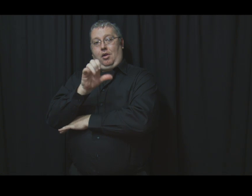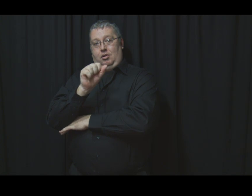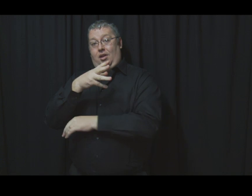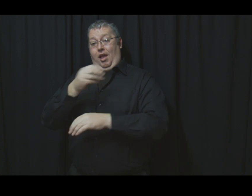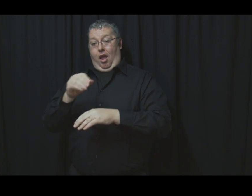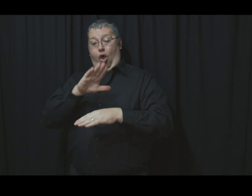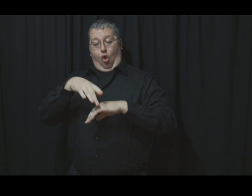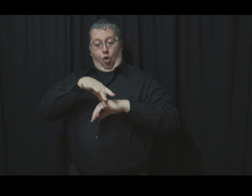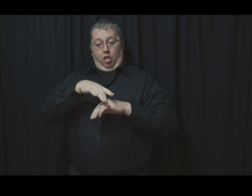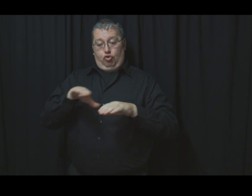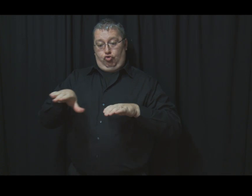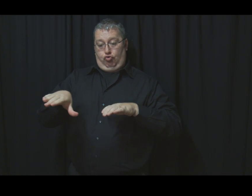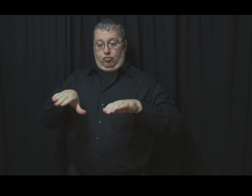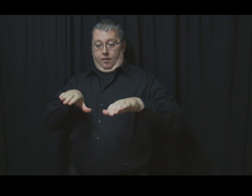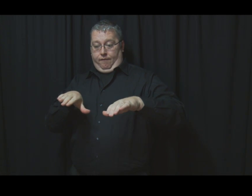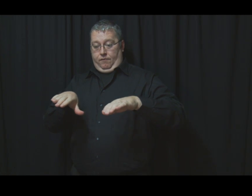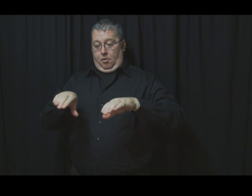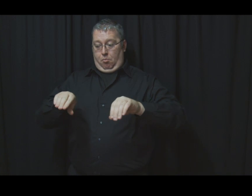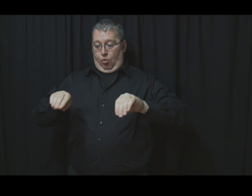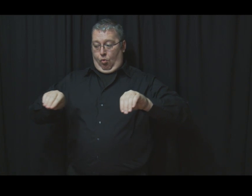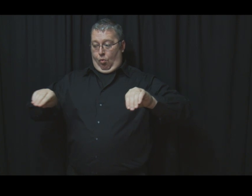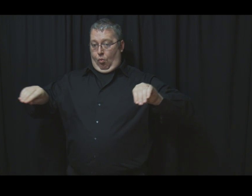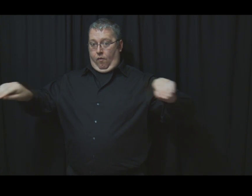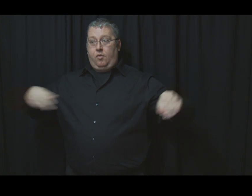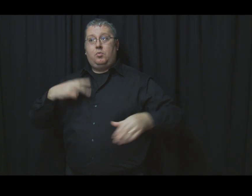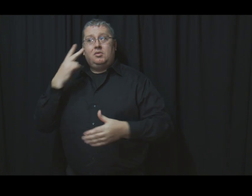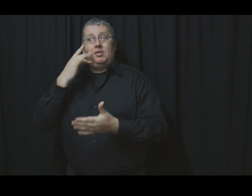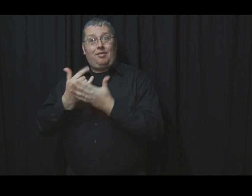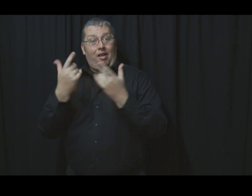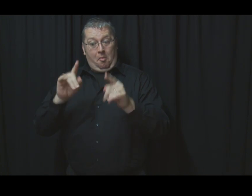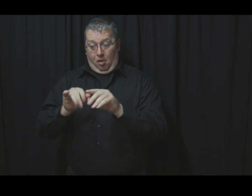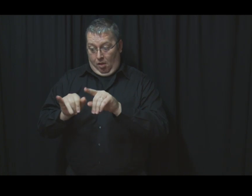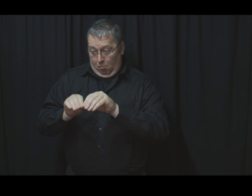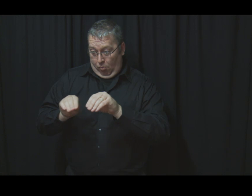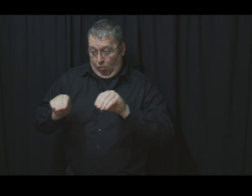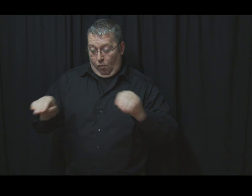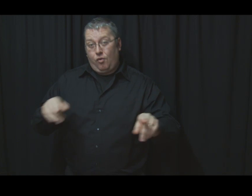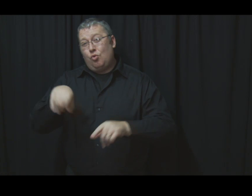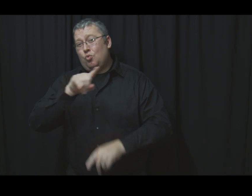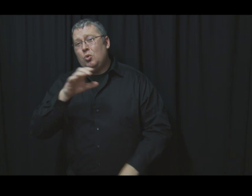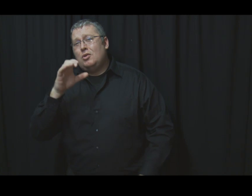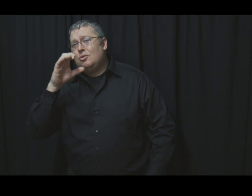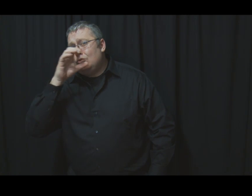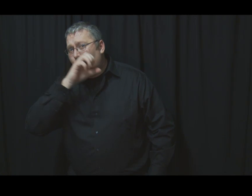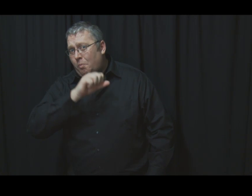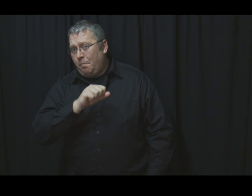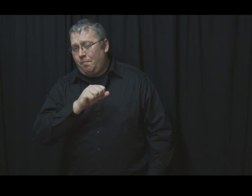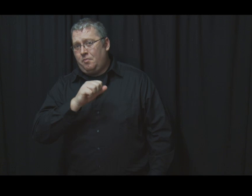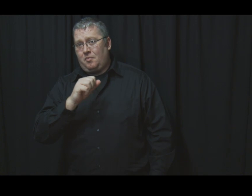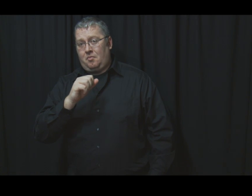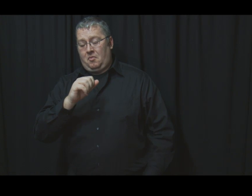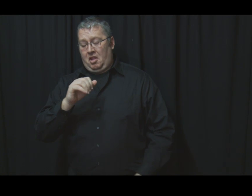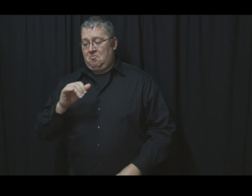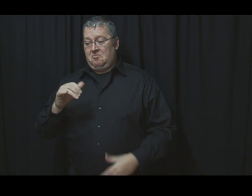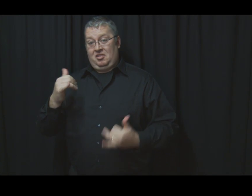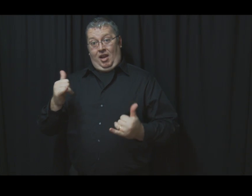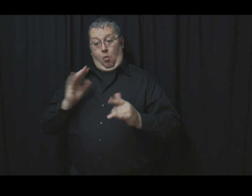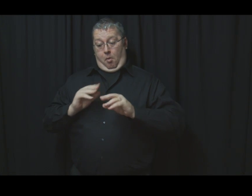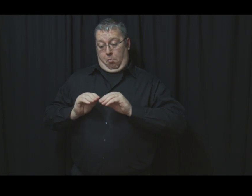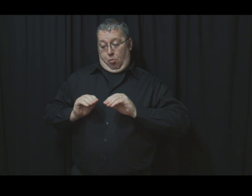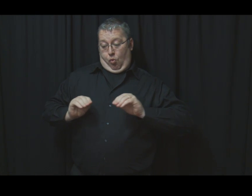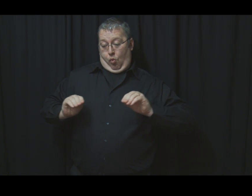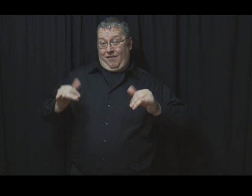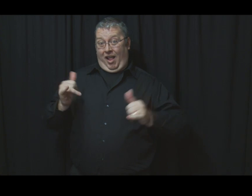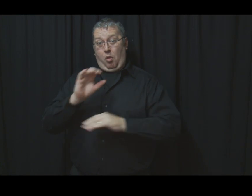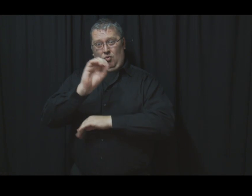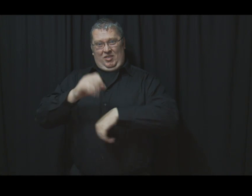movements of plates today. And if you look at those movements, and if you assume the way it's moving today, the rate it's